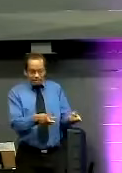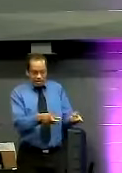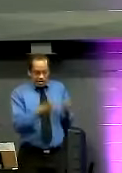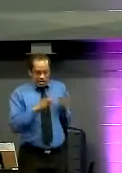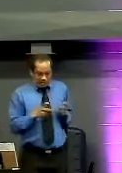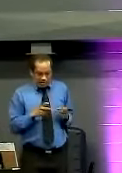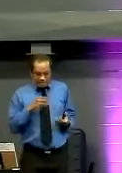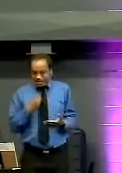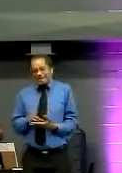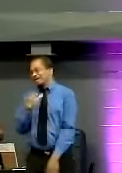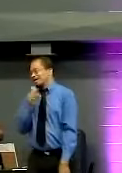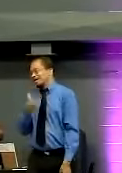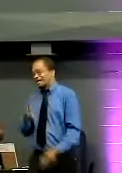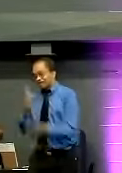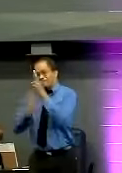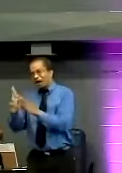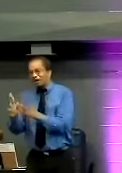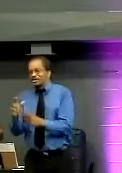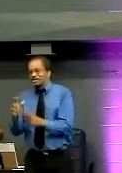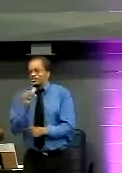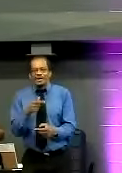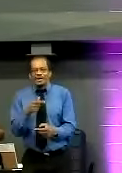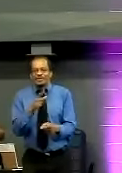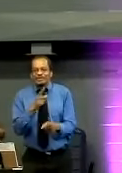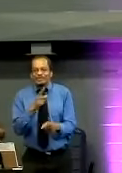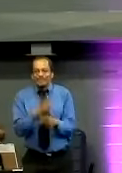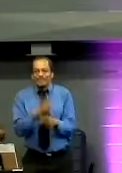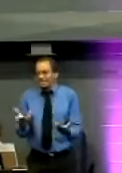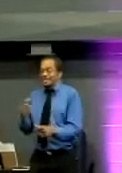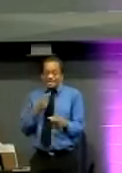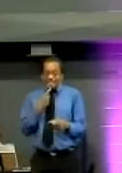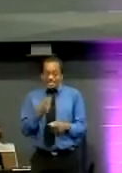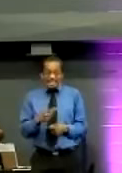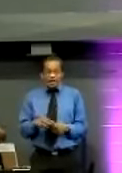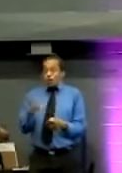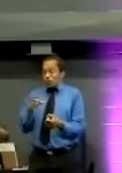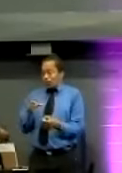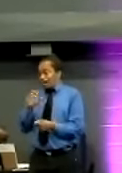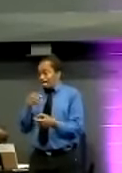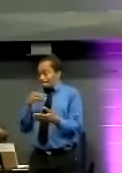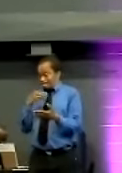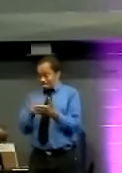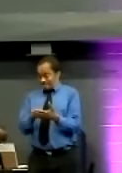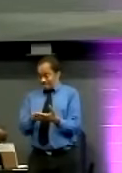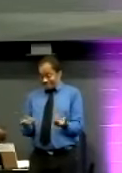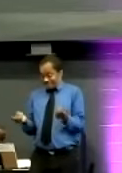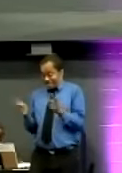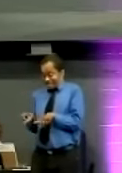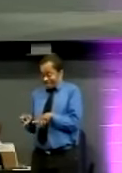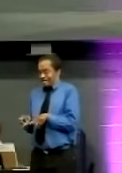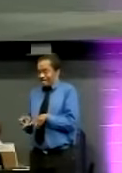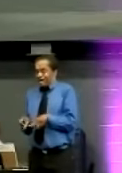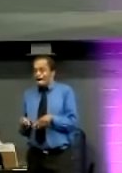I know y'all don't want to be real, but when they on their way, when they text you, you think they about to say, ooh, Cash App coming. But they be like, can I borrow 50